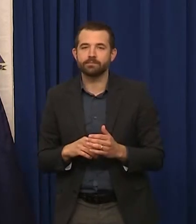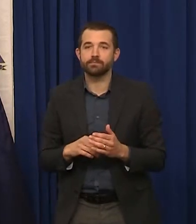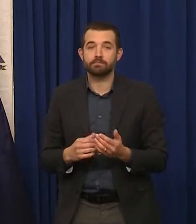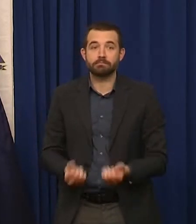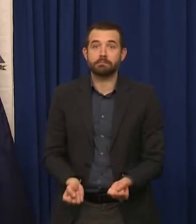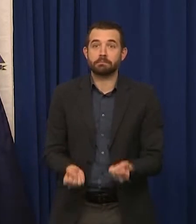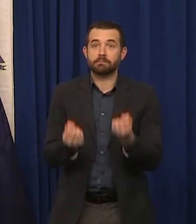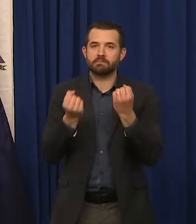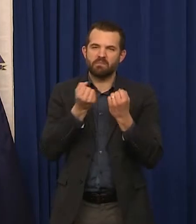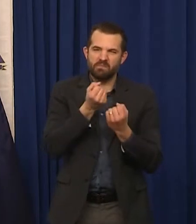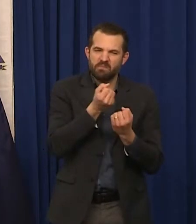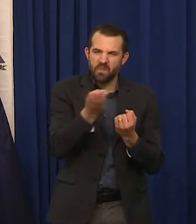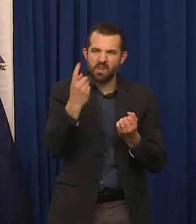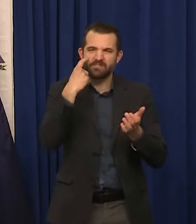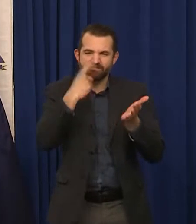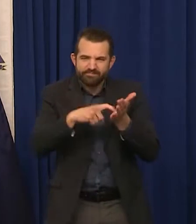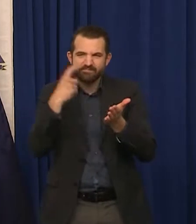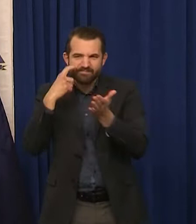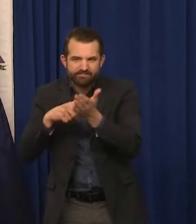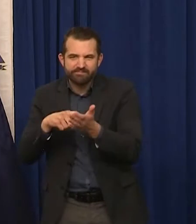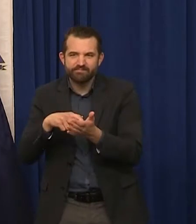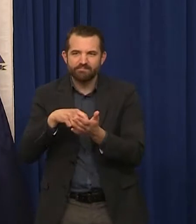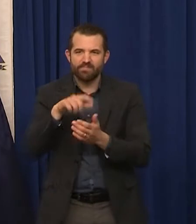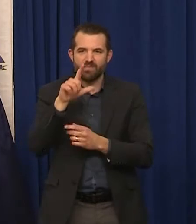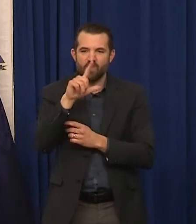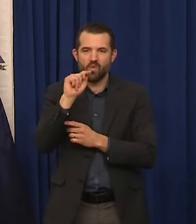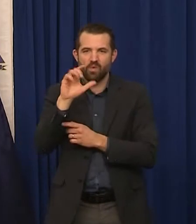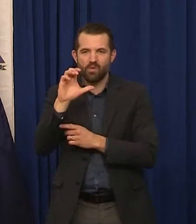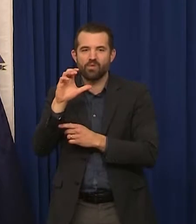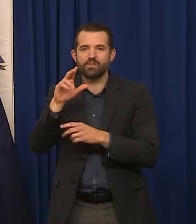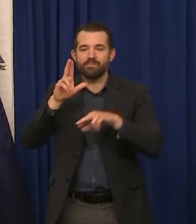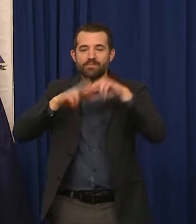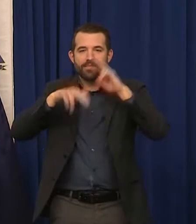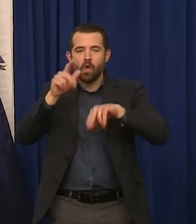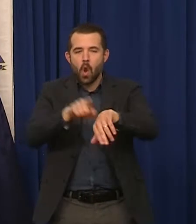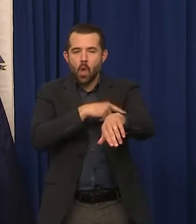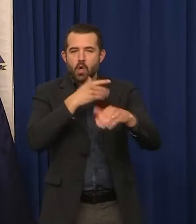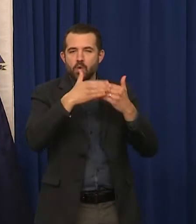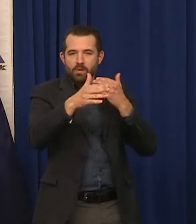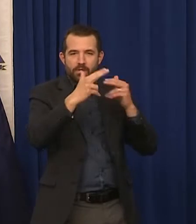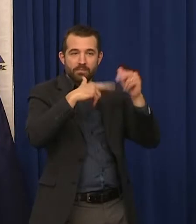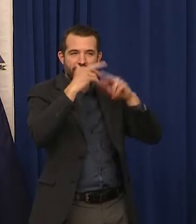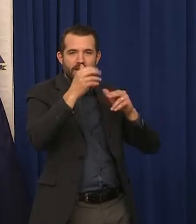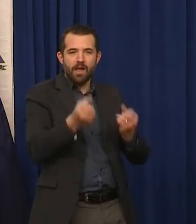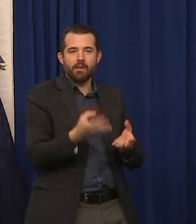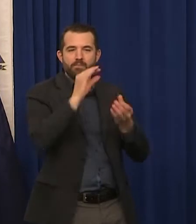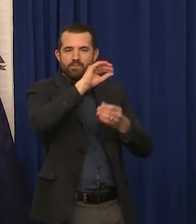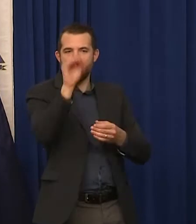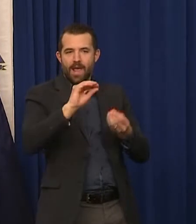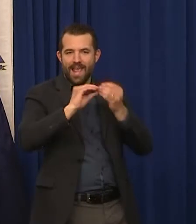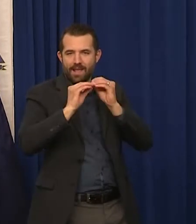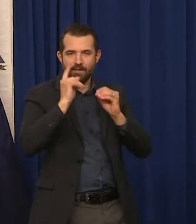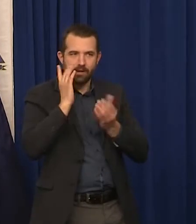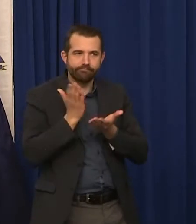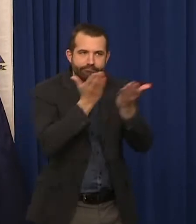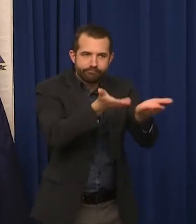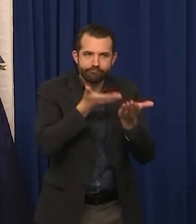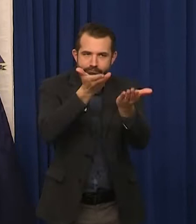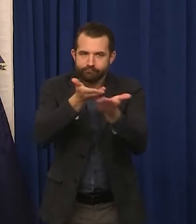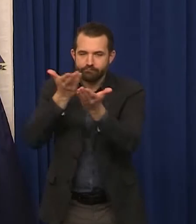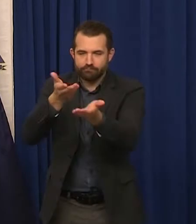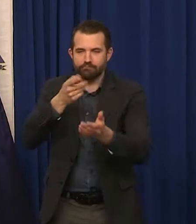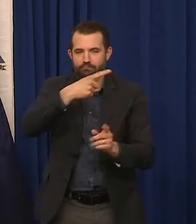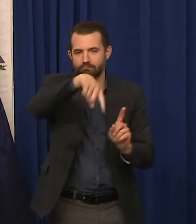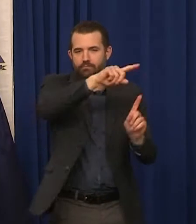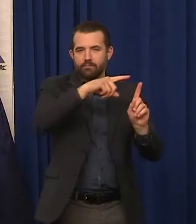we've seen in long-term care facilities, the bulk of those deliveries went to such congregate care settings. Overall,